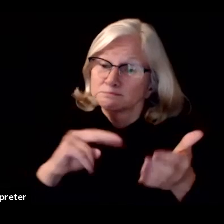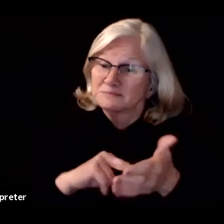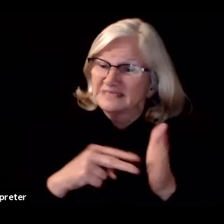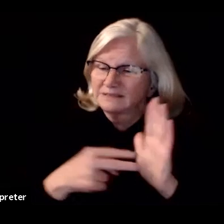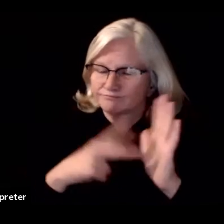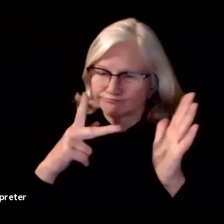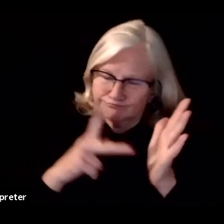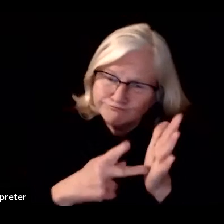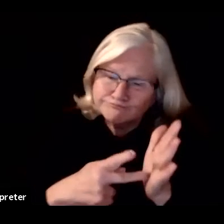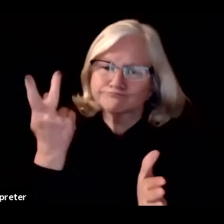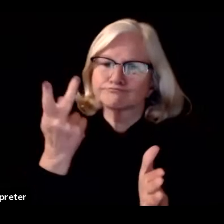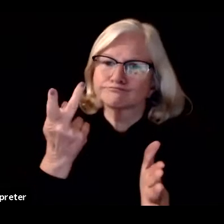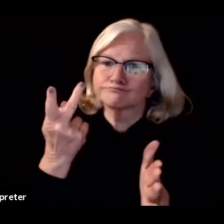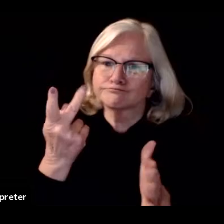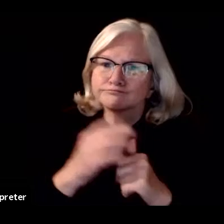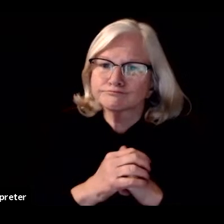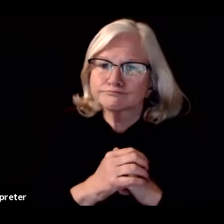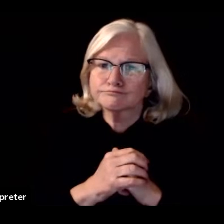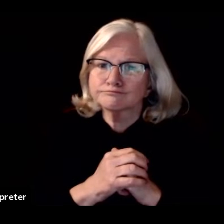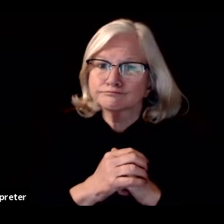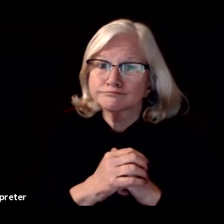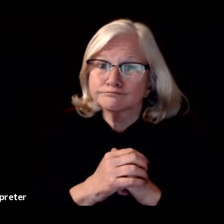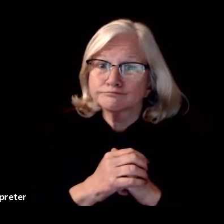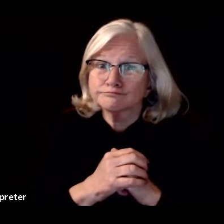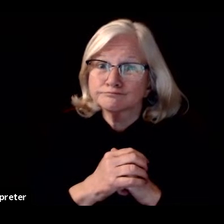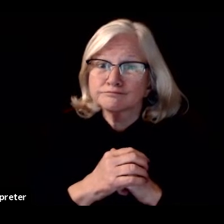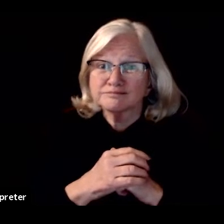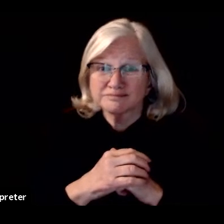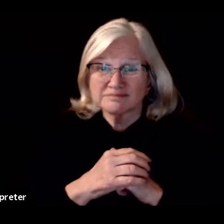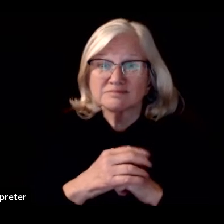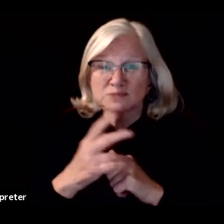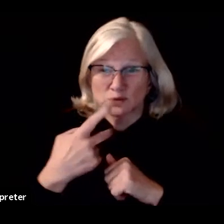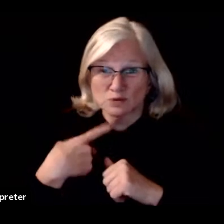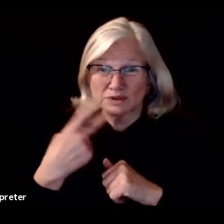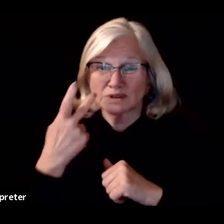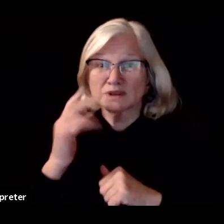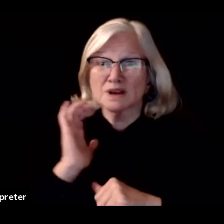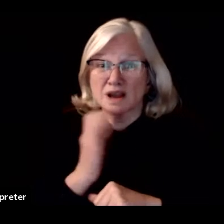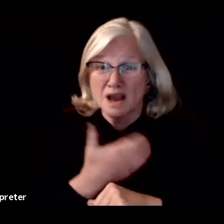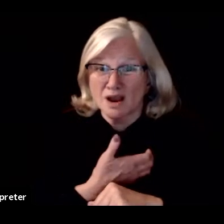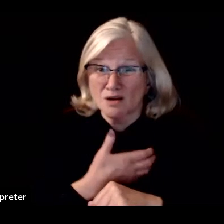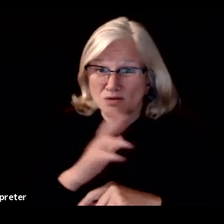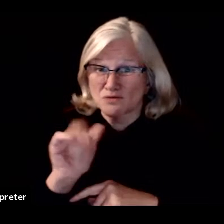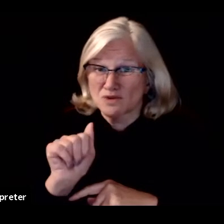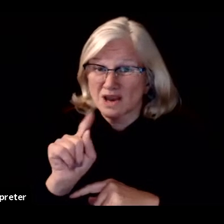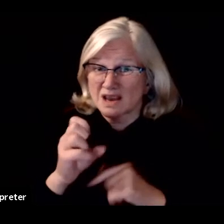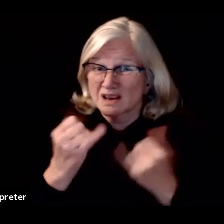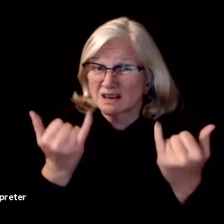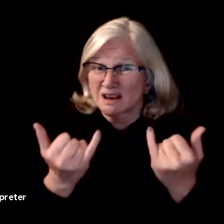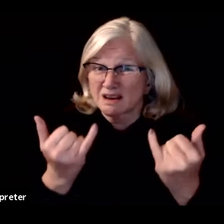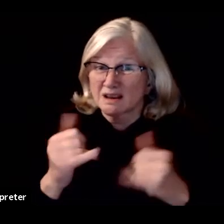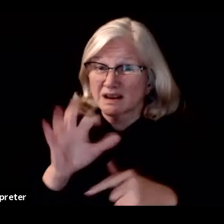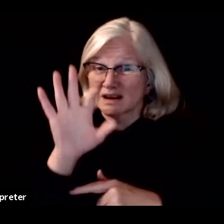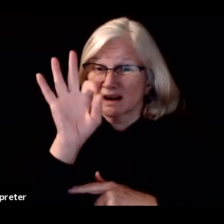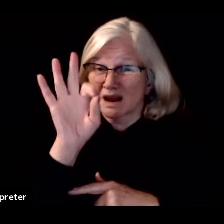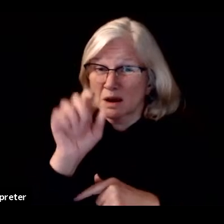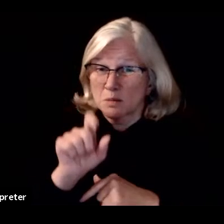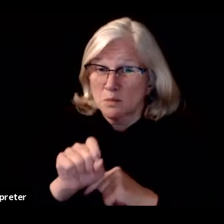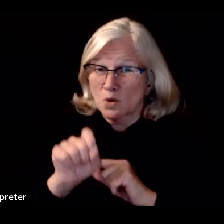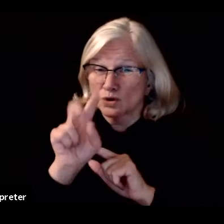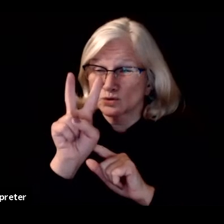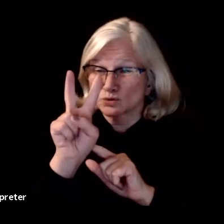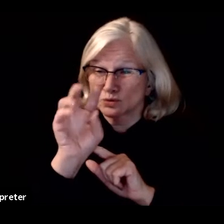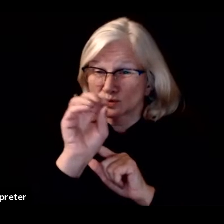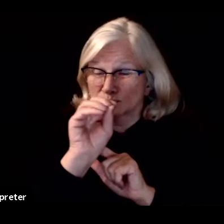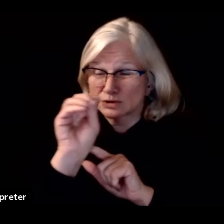positivity rate. Our 7-day average testing positivity rate is now 9.2%, up from 6.6% the week prior. So